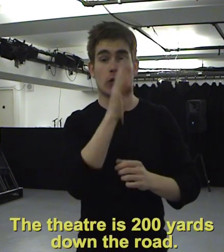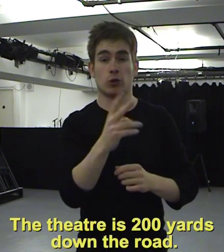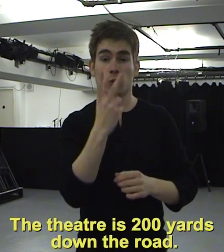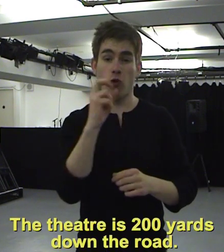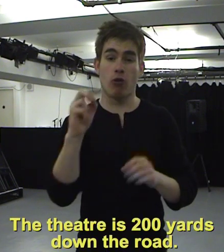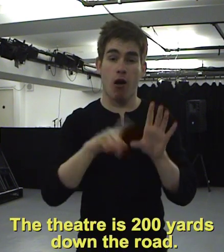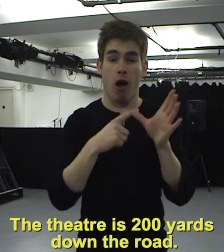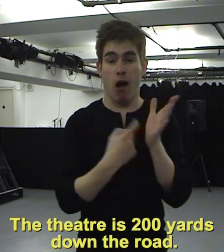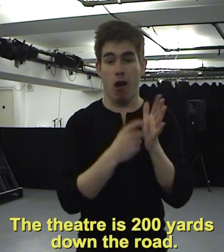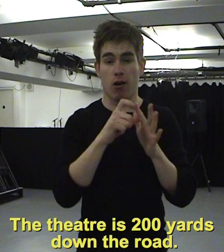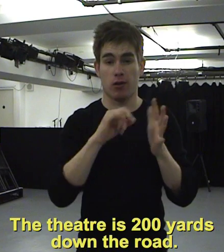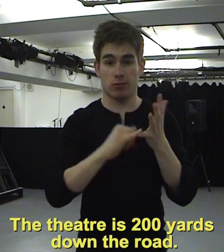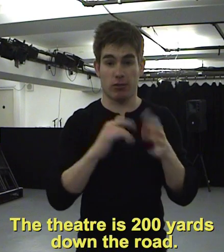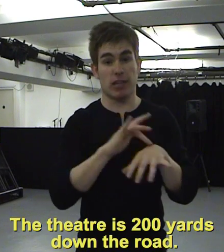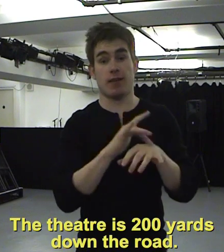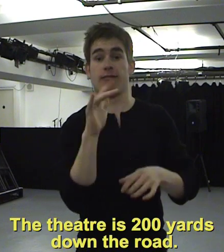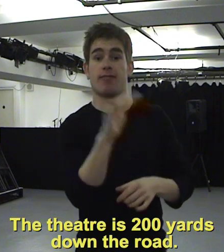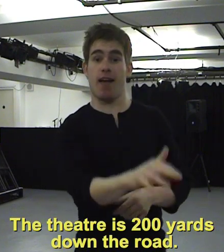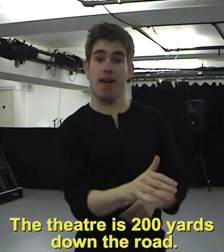The theatre is 200 yards down the road